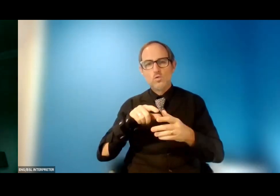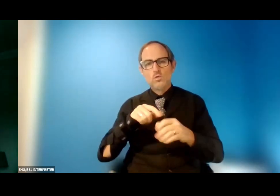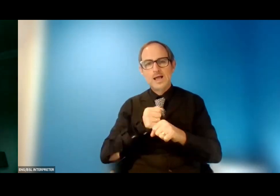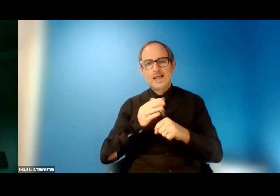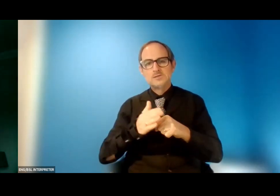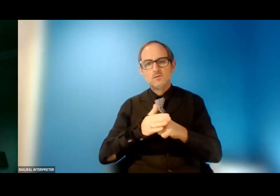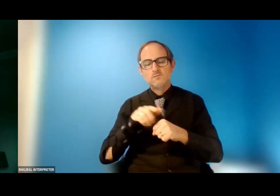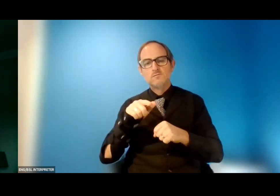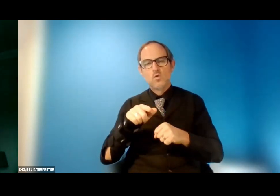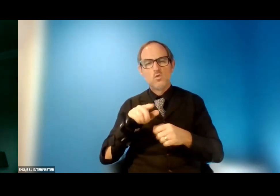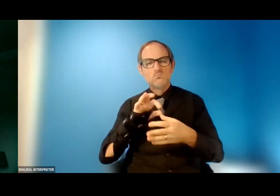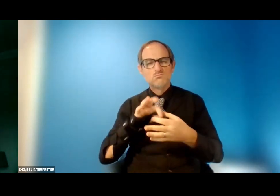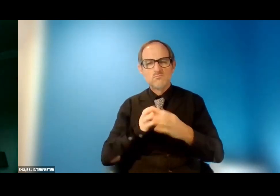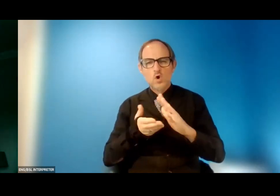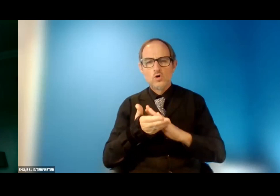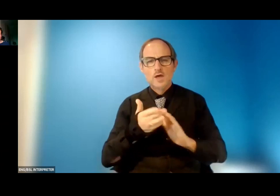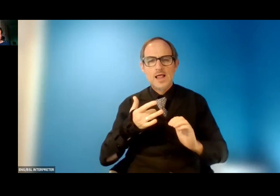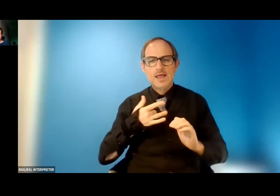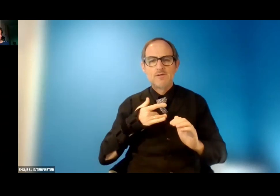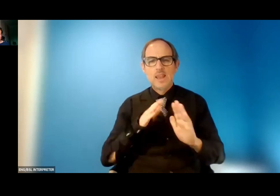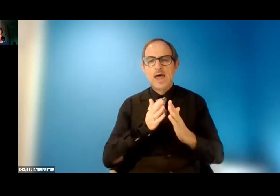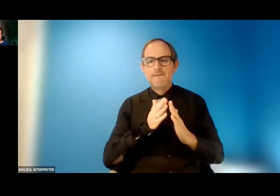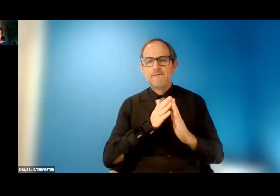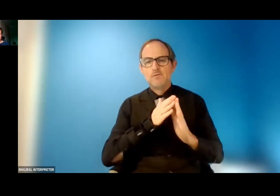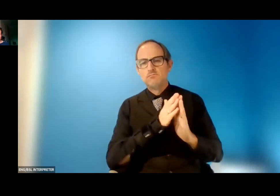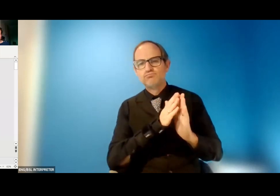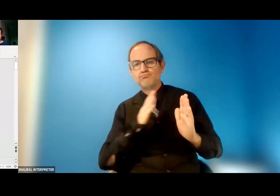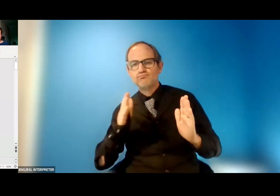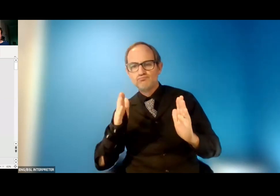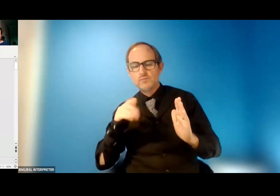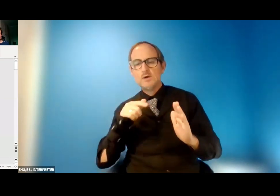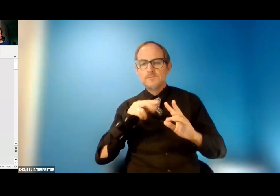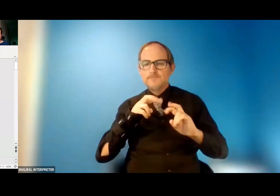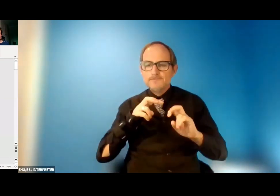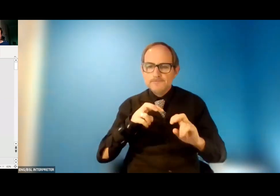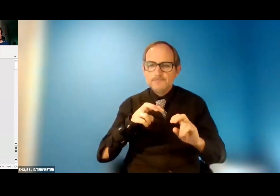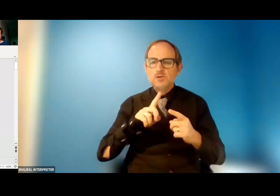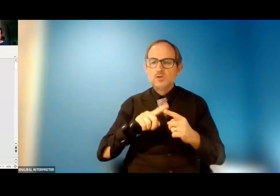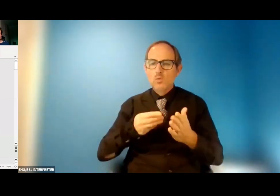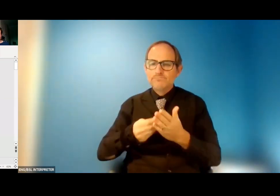Lab research program, seeking sustainable and equitable solutions to support Glasgow's just